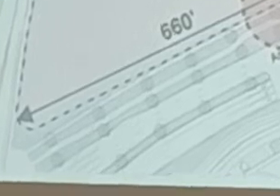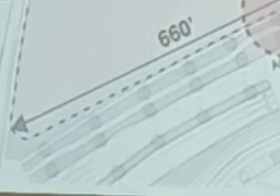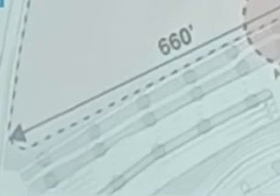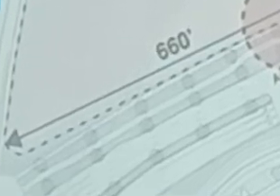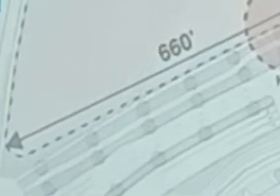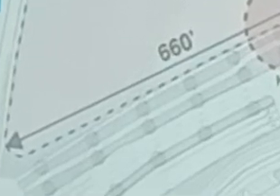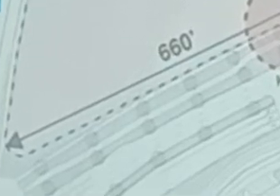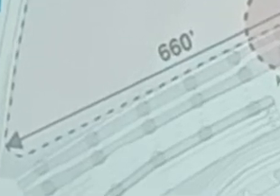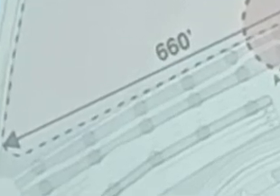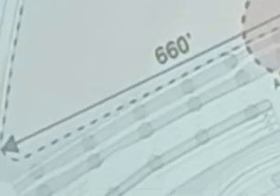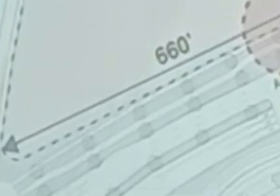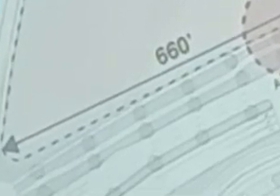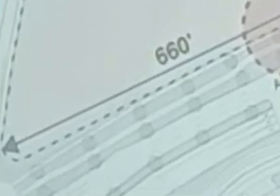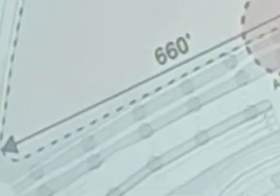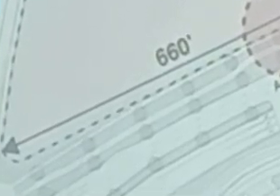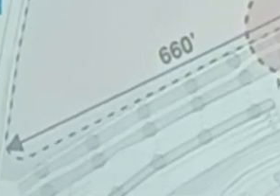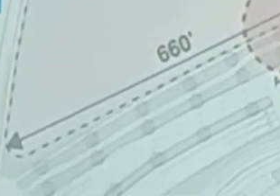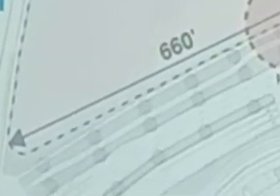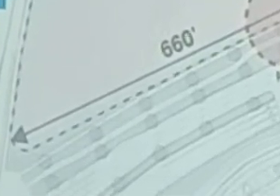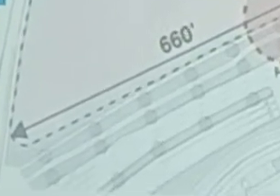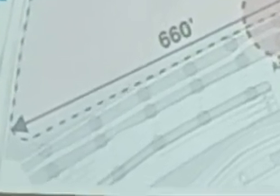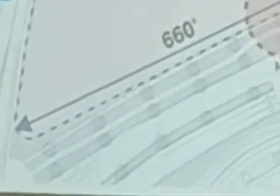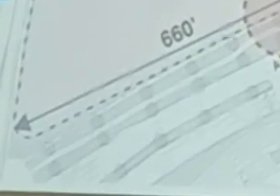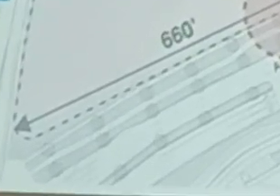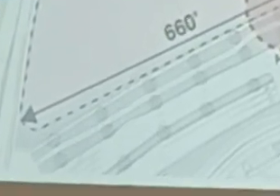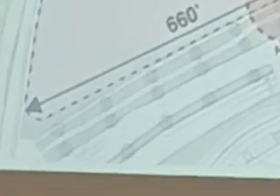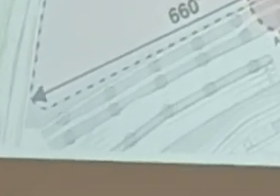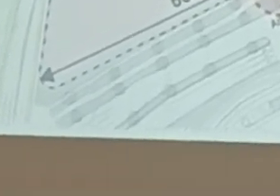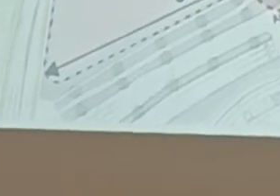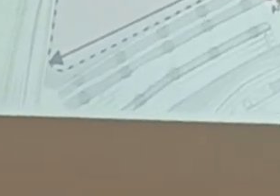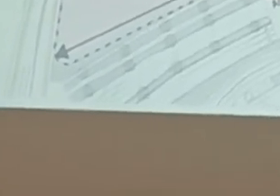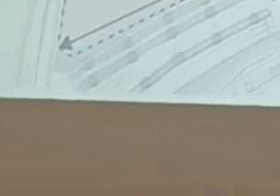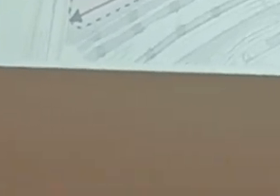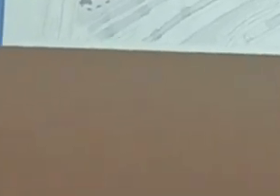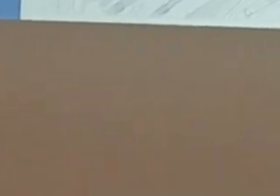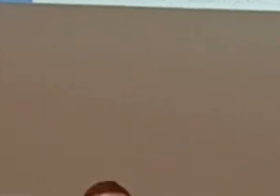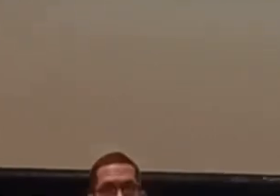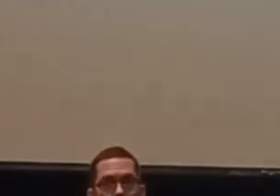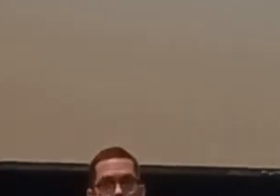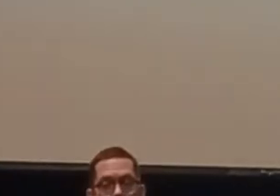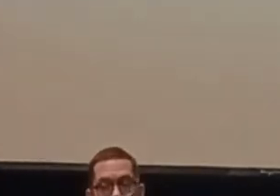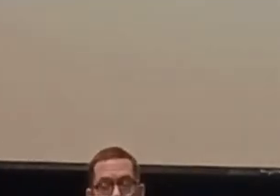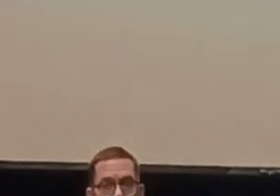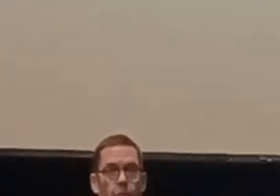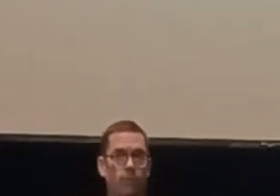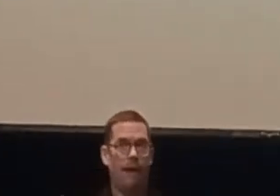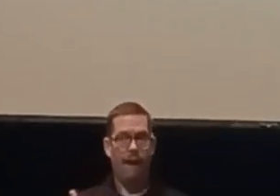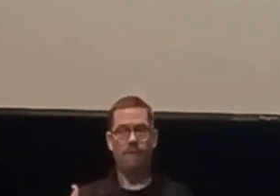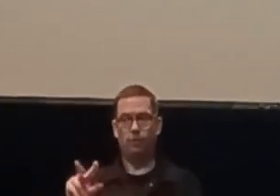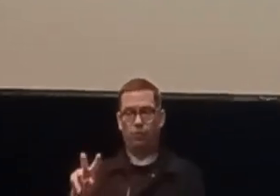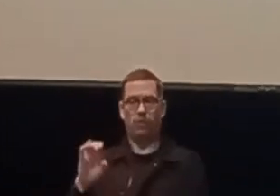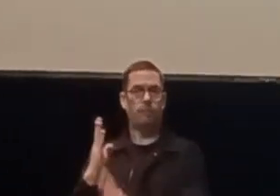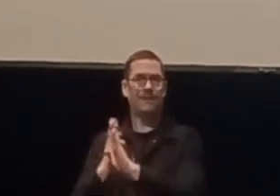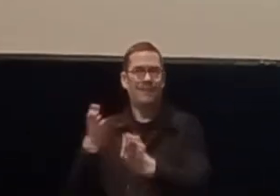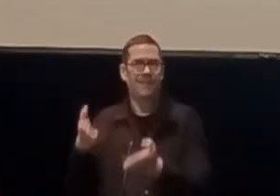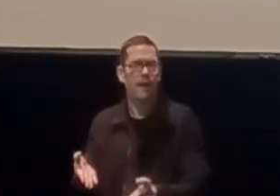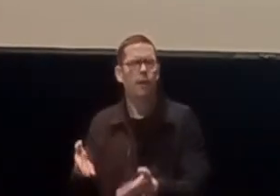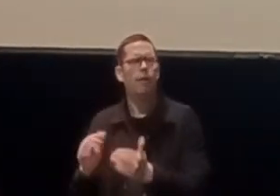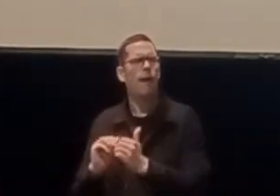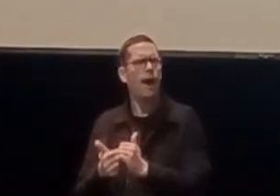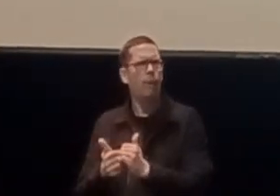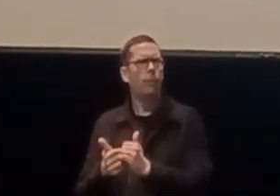bus facility and the footprint while maintaining the capacity for 200 buses. And we did that